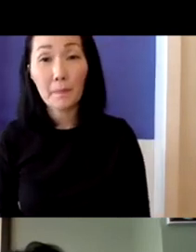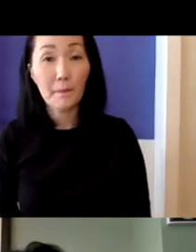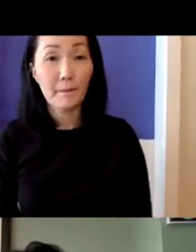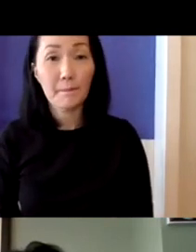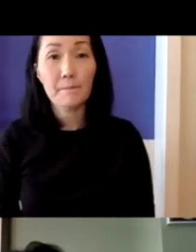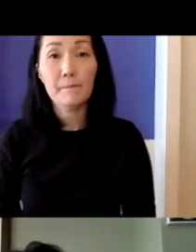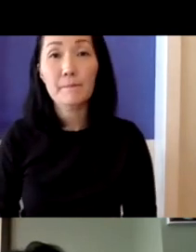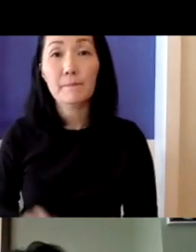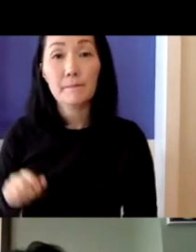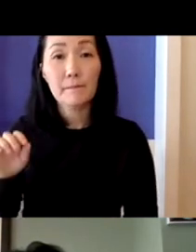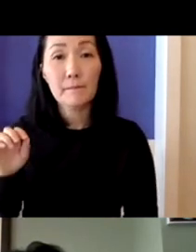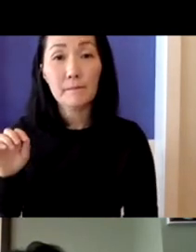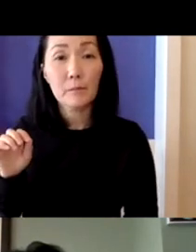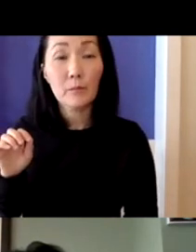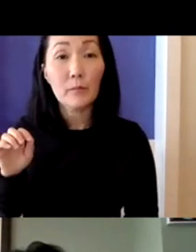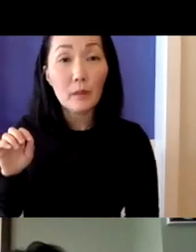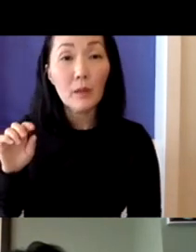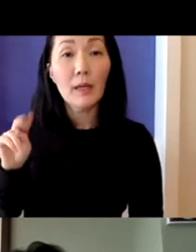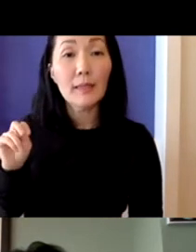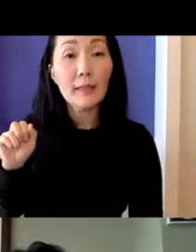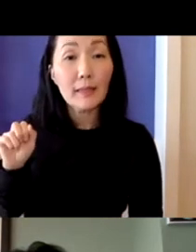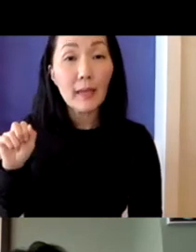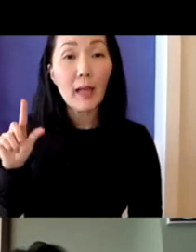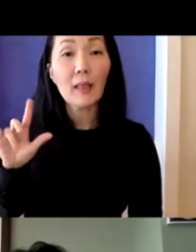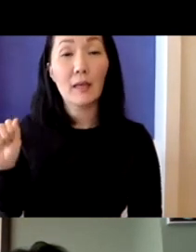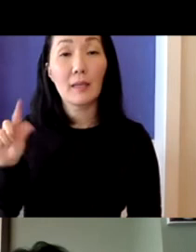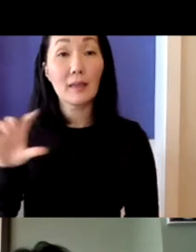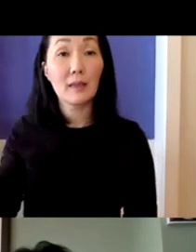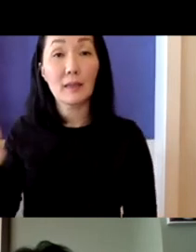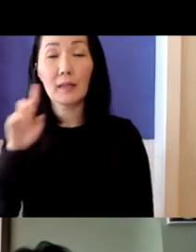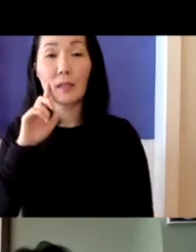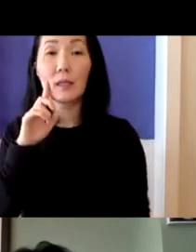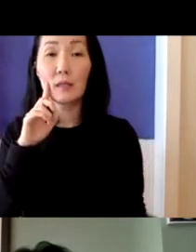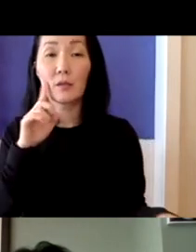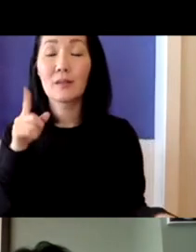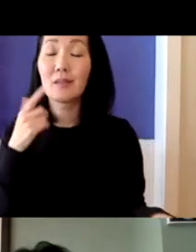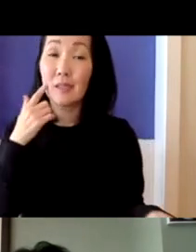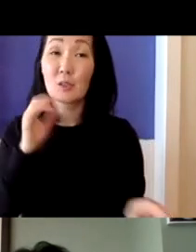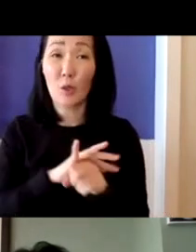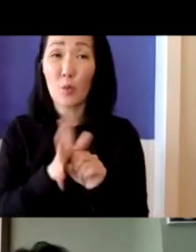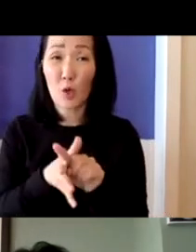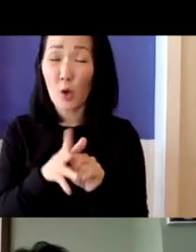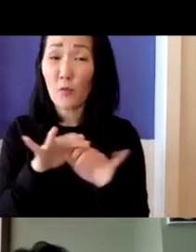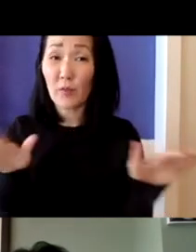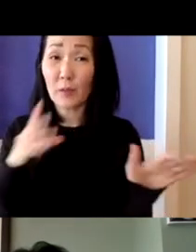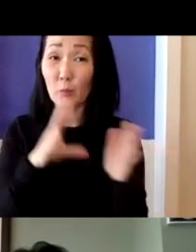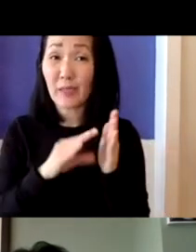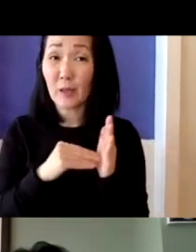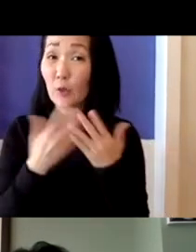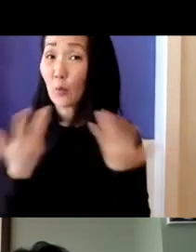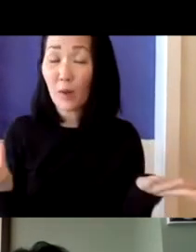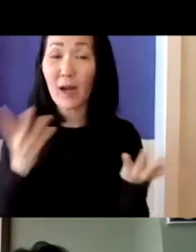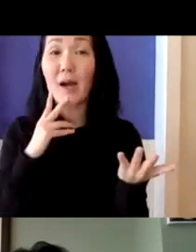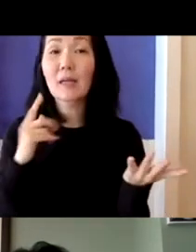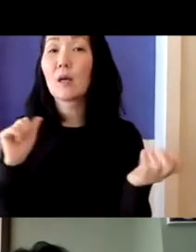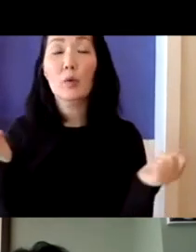think just reiterating, like, we know how much COVID has taught us how interconnected we are, and also how much is possible on a government